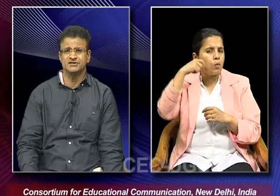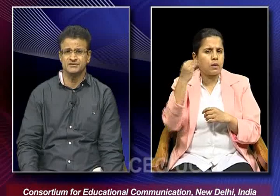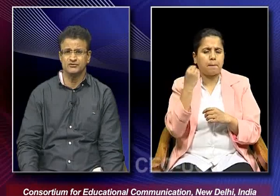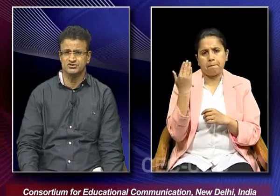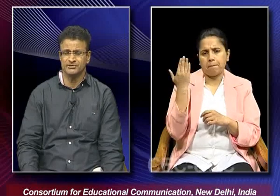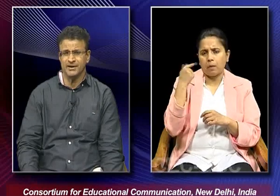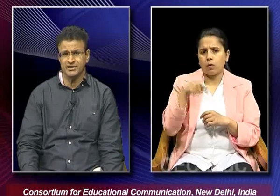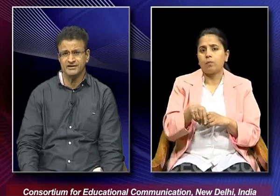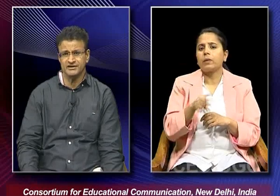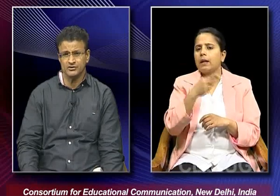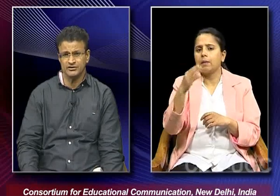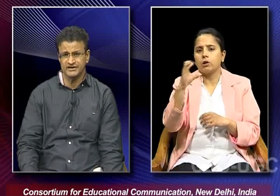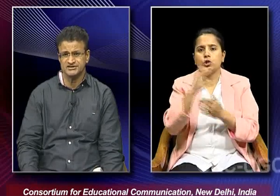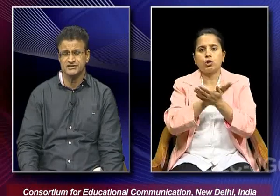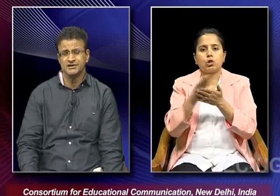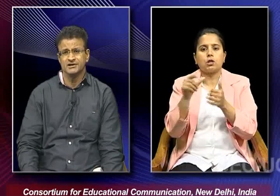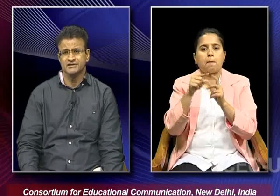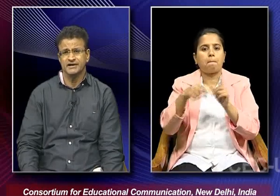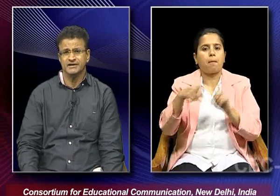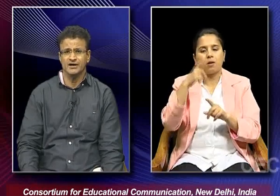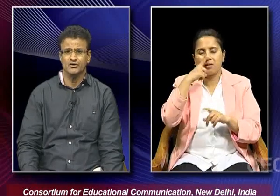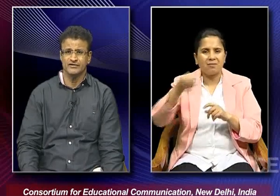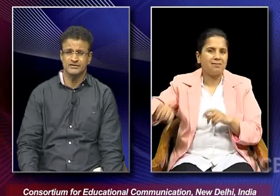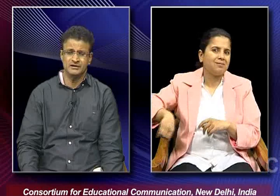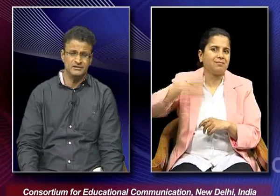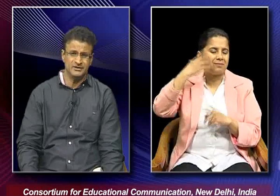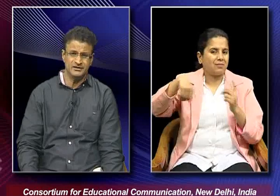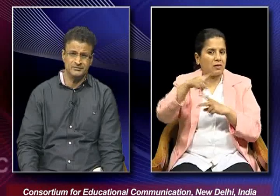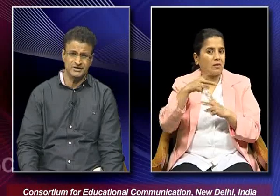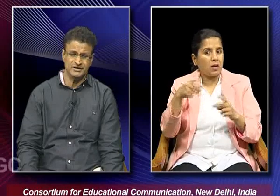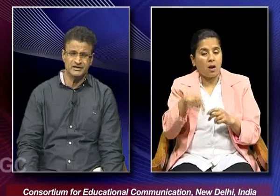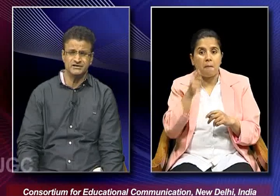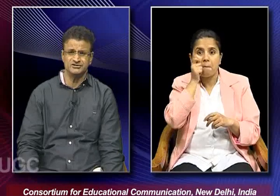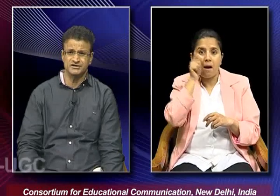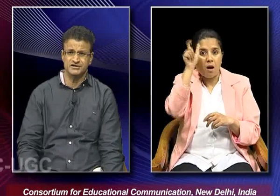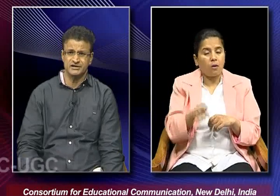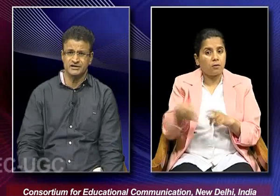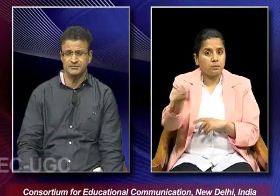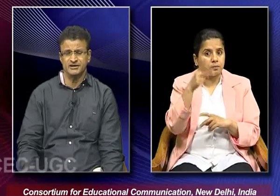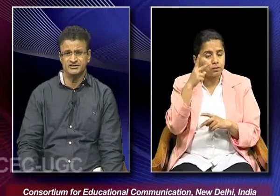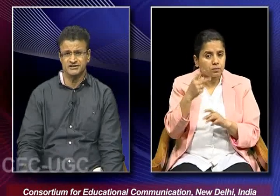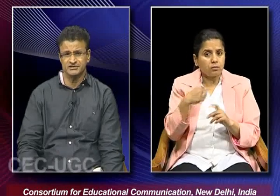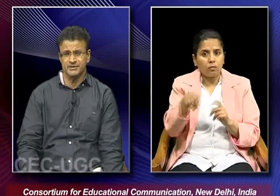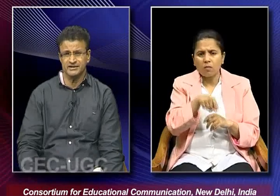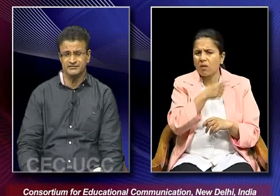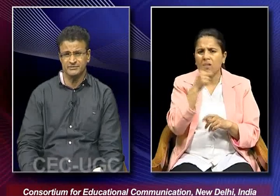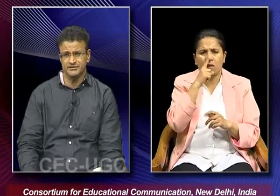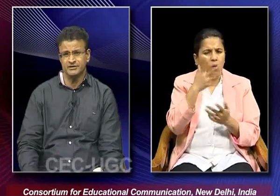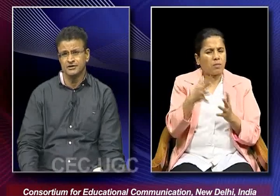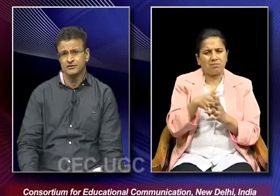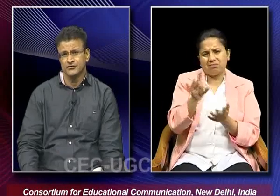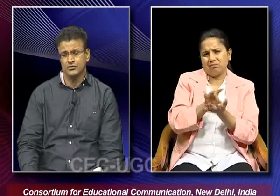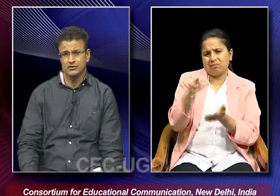which came was Chapak in that context, that how when male characters they are being rejected by the